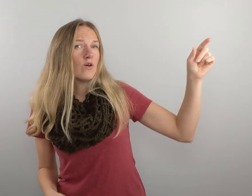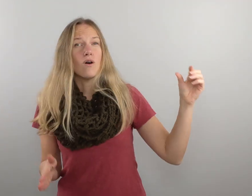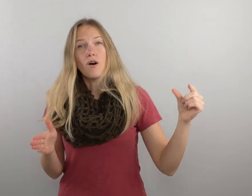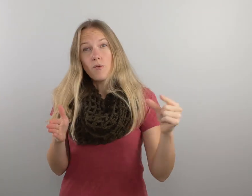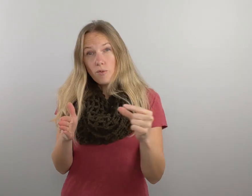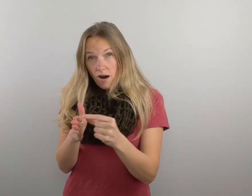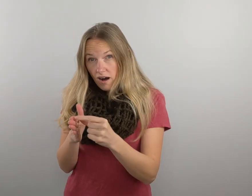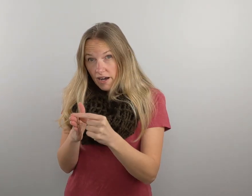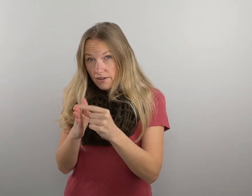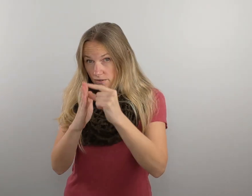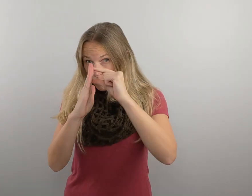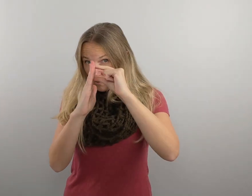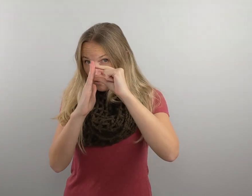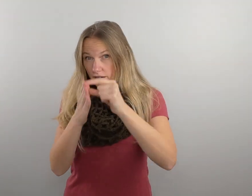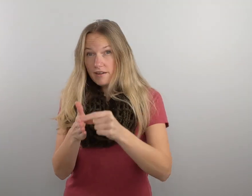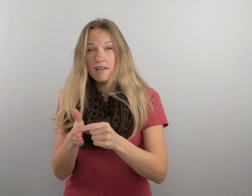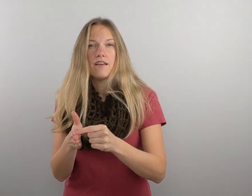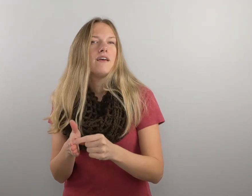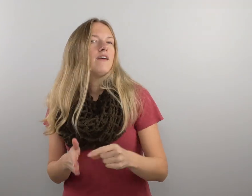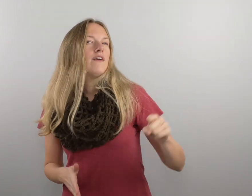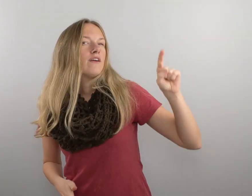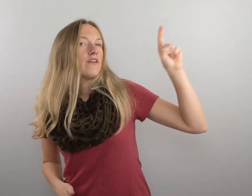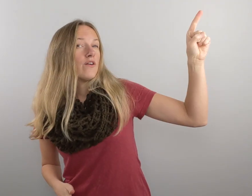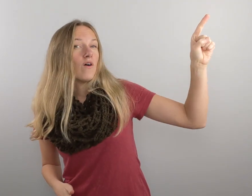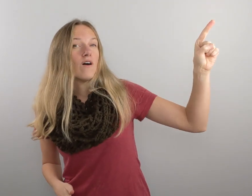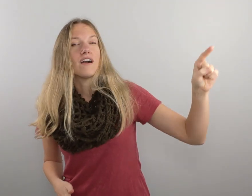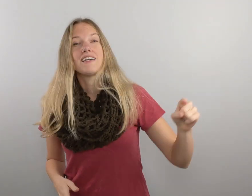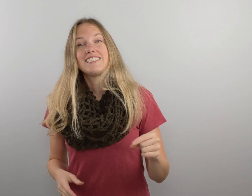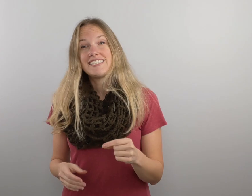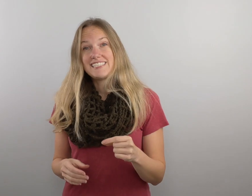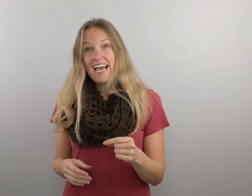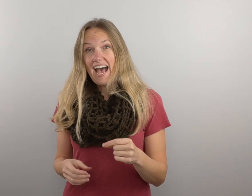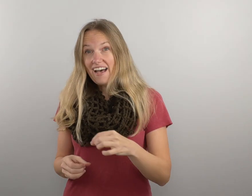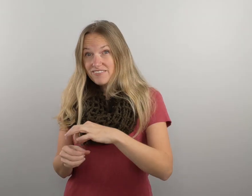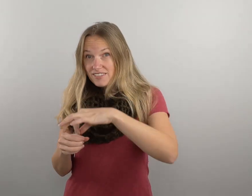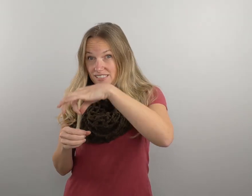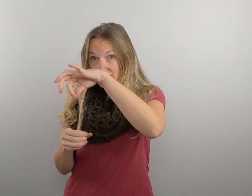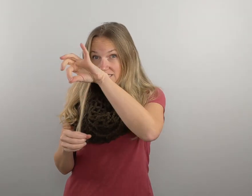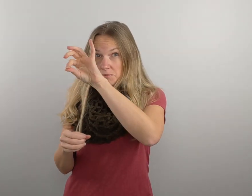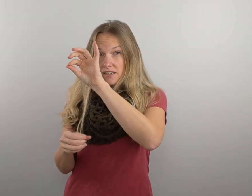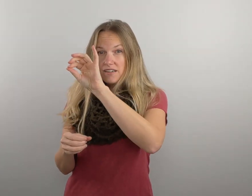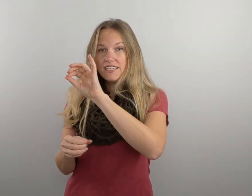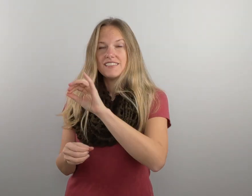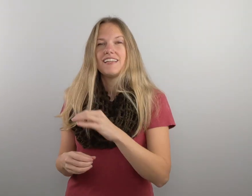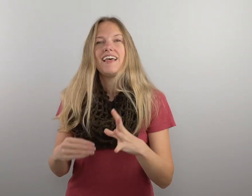Your rod, word, your staff, spirit,